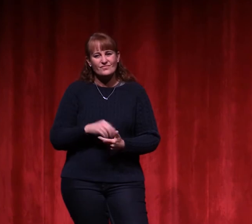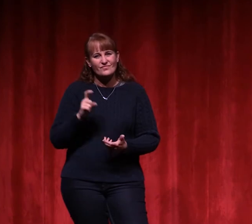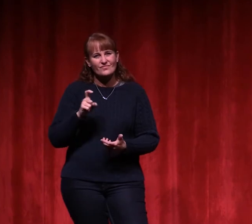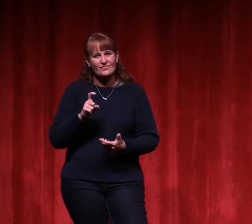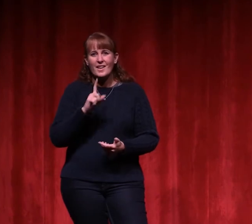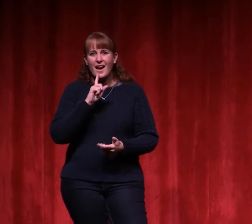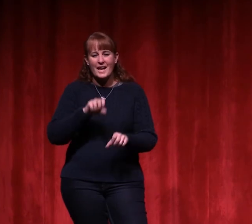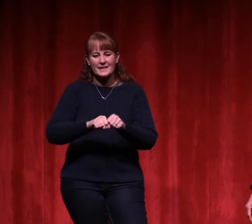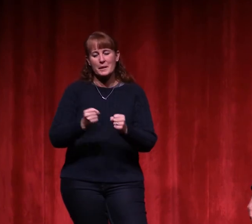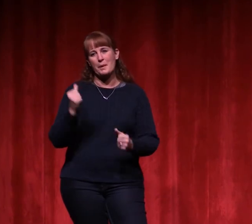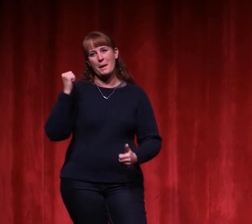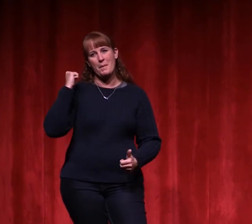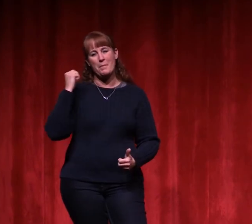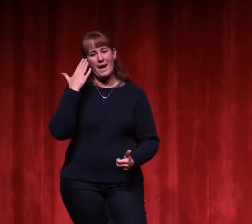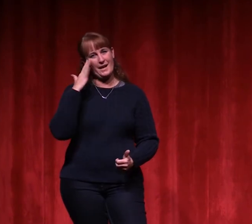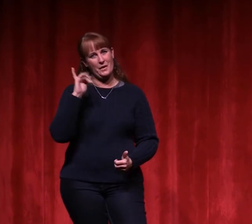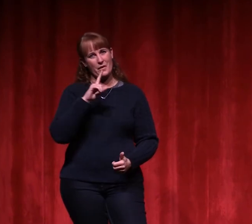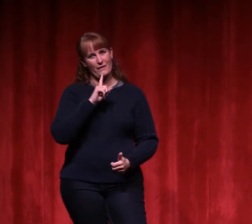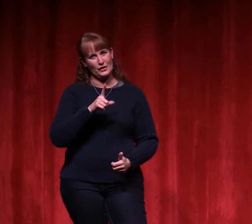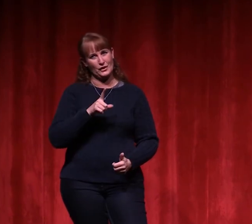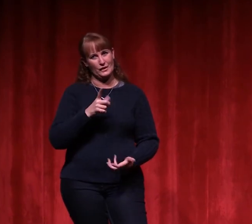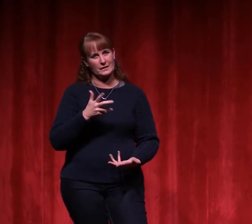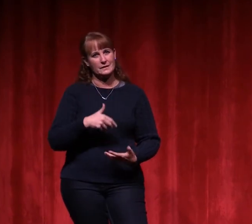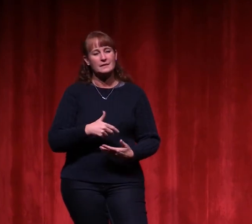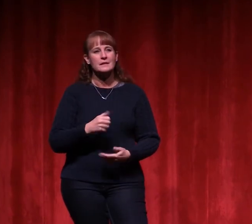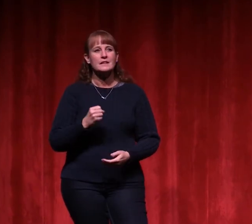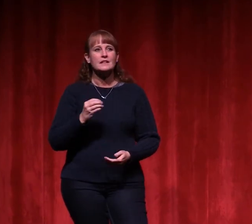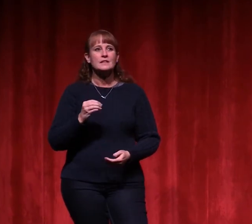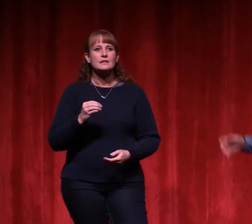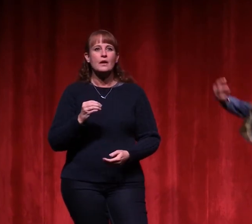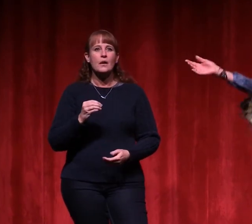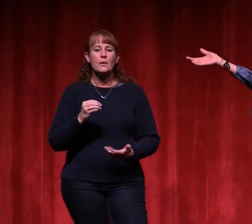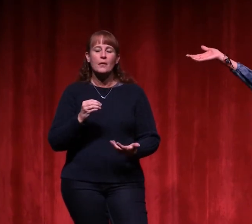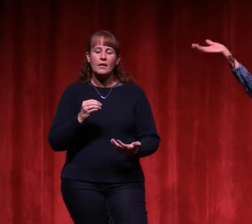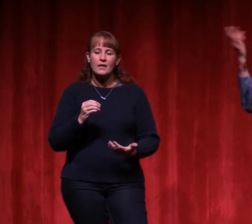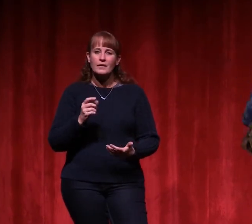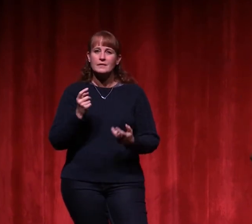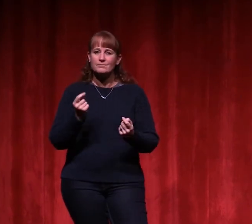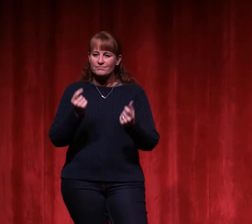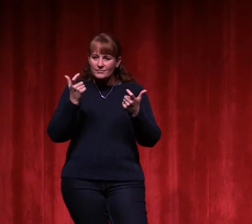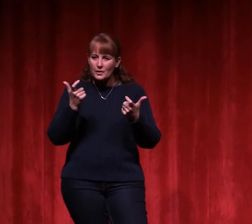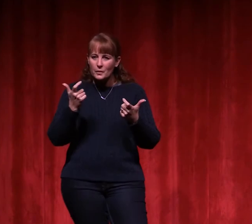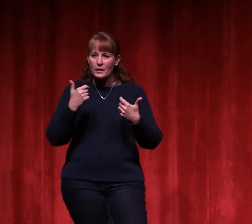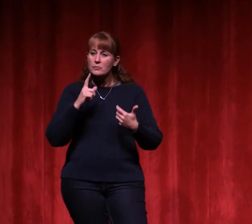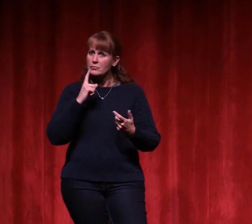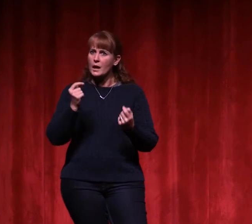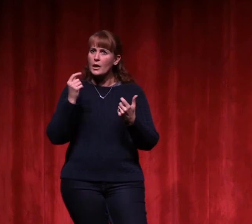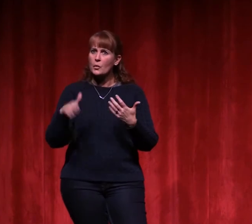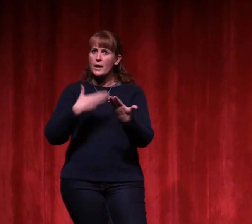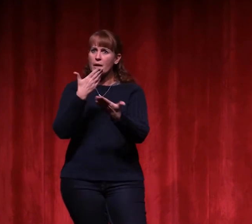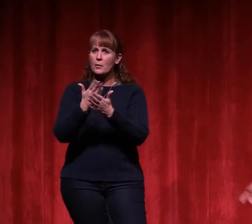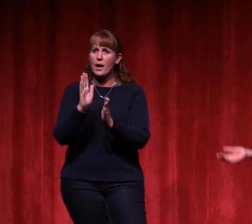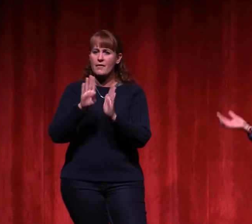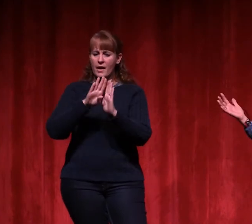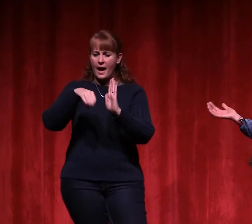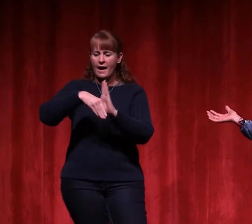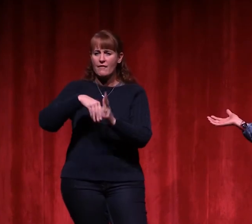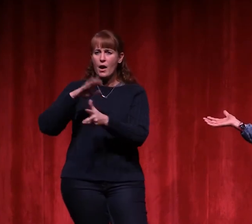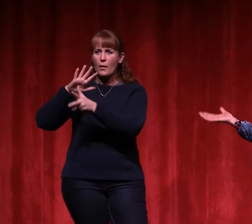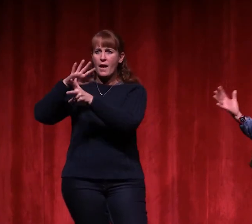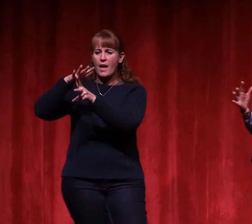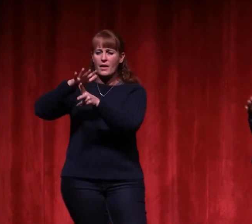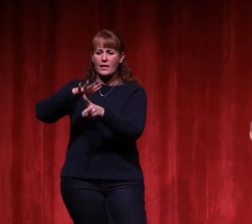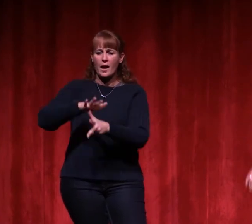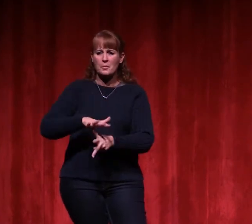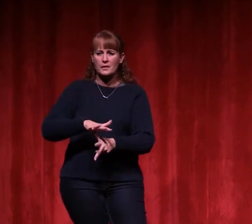I did break my back. I know that for sure. So pretty soon, they made it pretty quick in about half an hour. And as